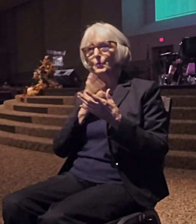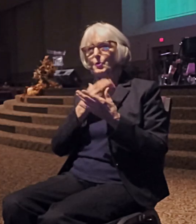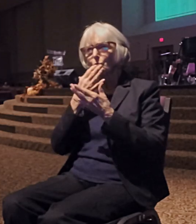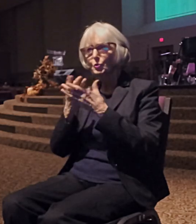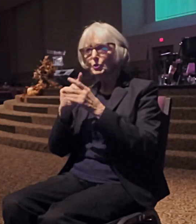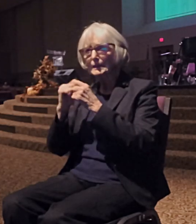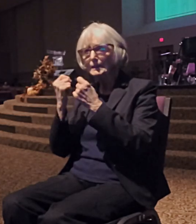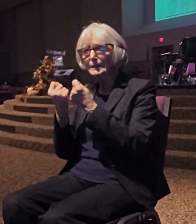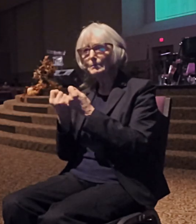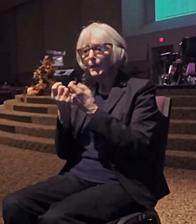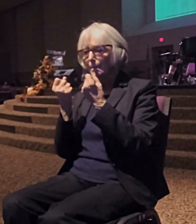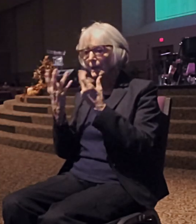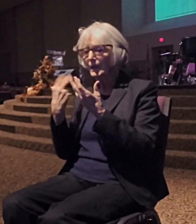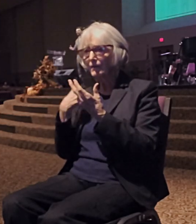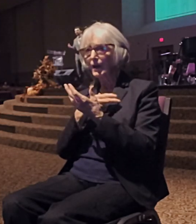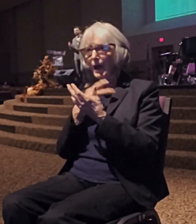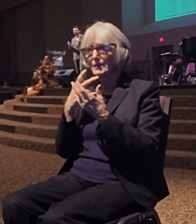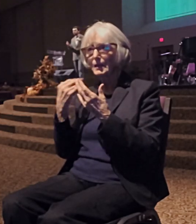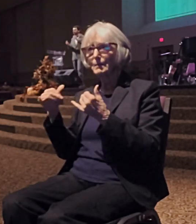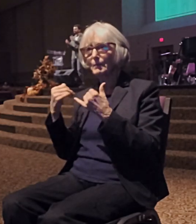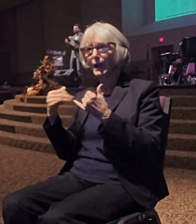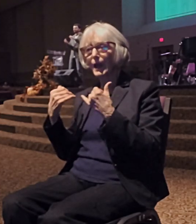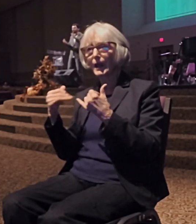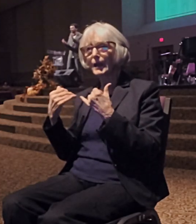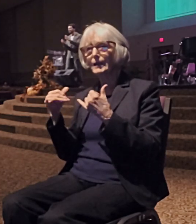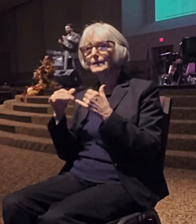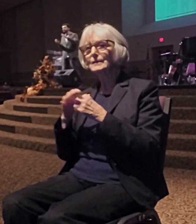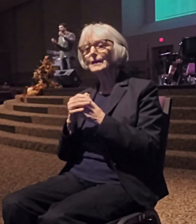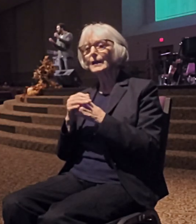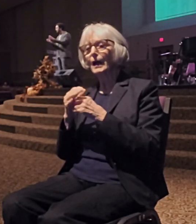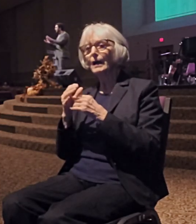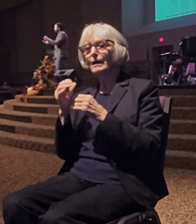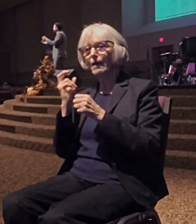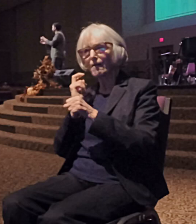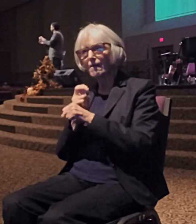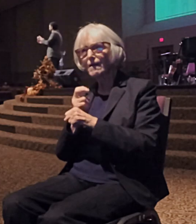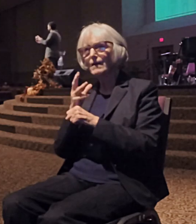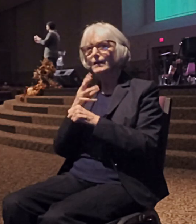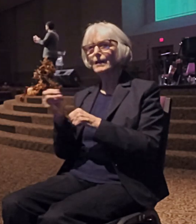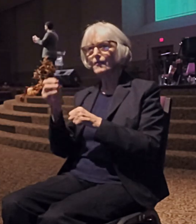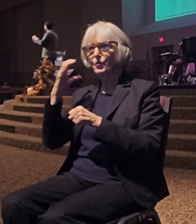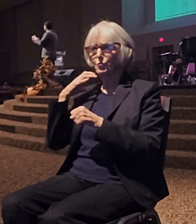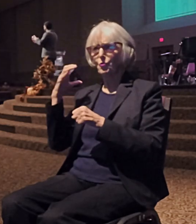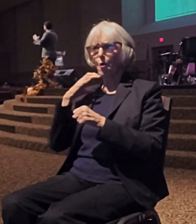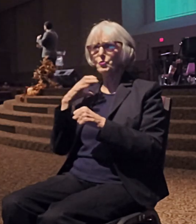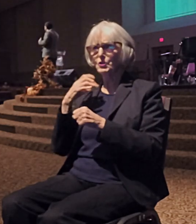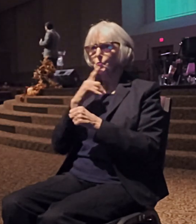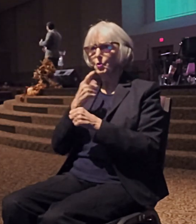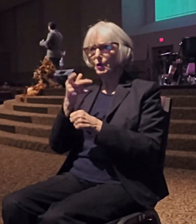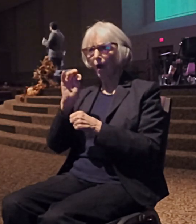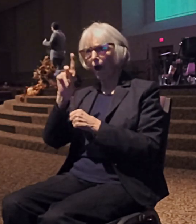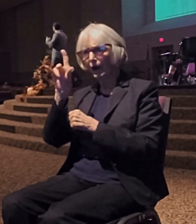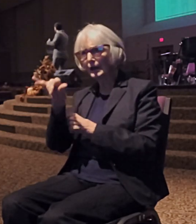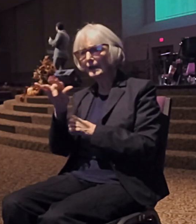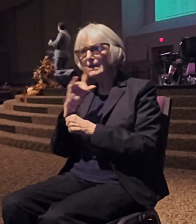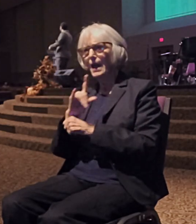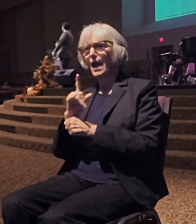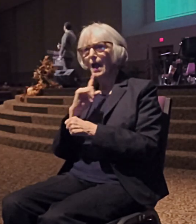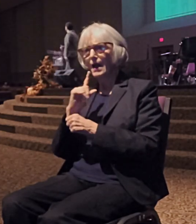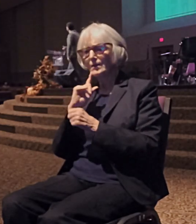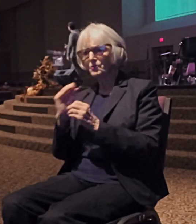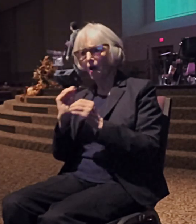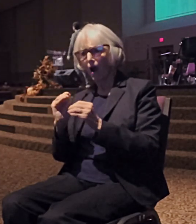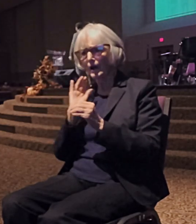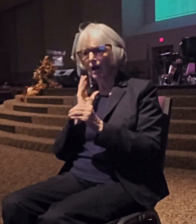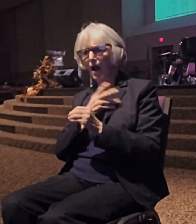we were a good team. Many of us played both ways. We had coaches who pushed us hard but loved us and were godly. And so the fall, it does remind me of